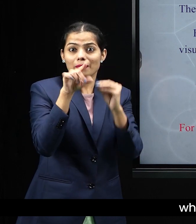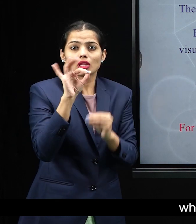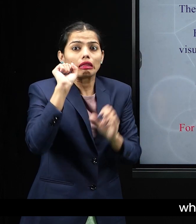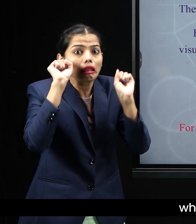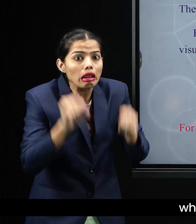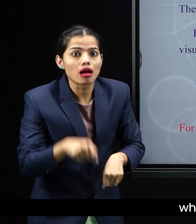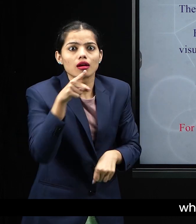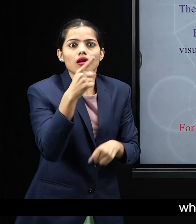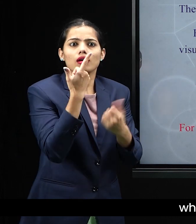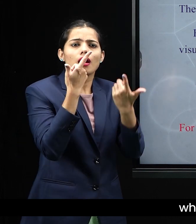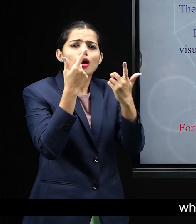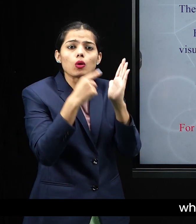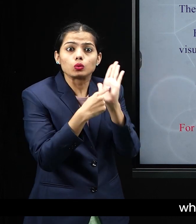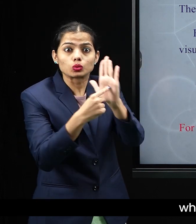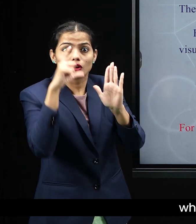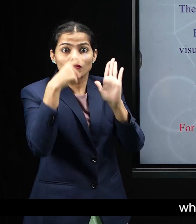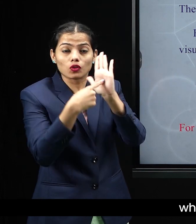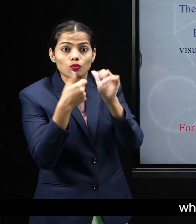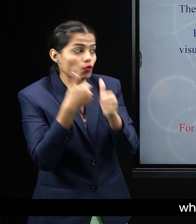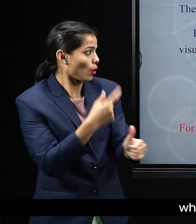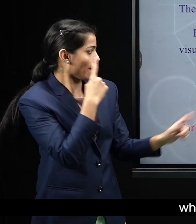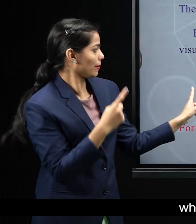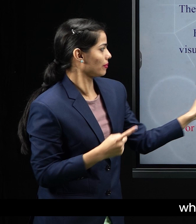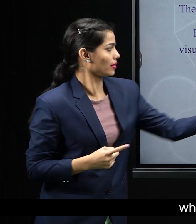be visualized as follows.